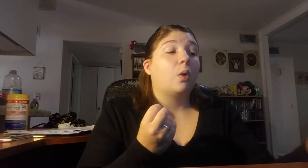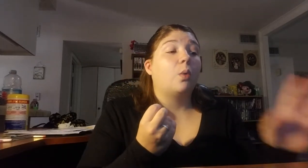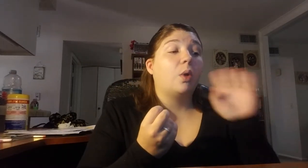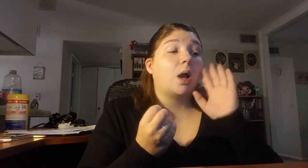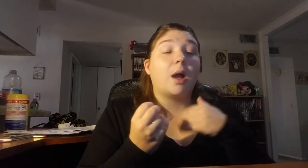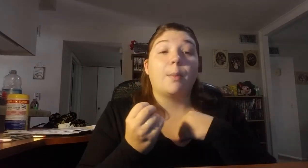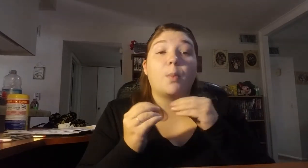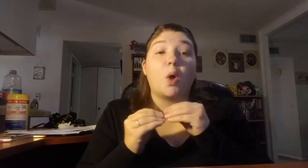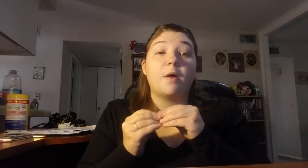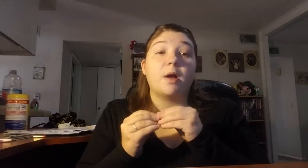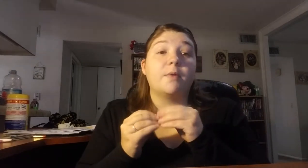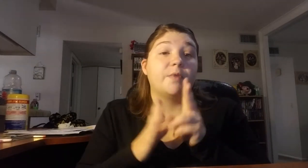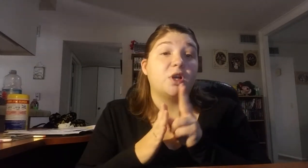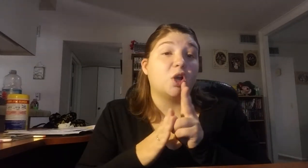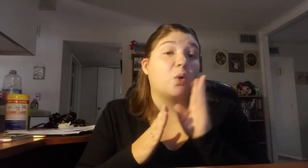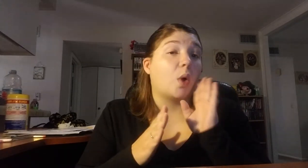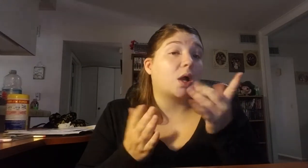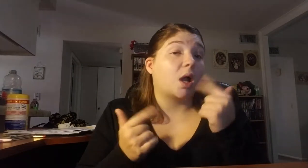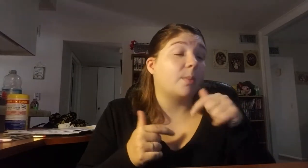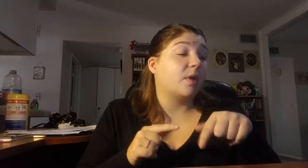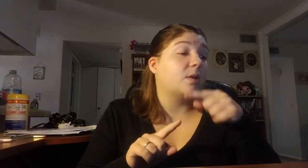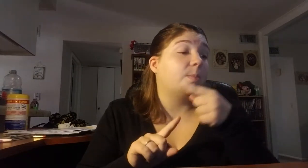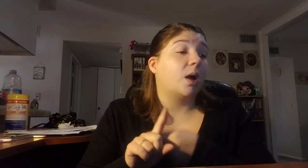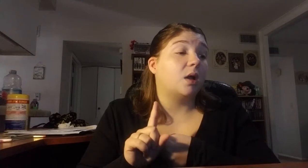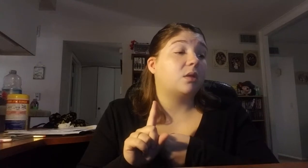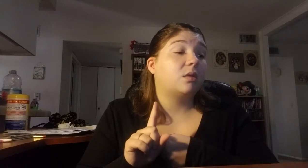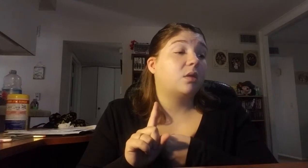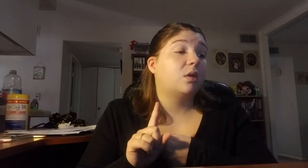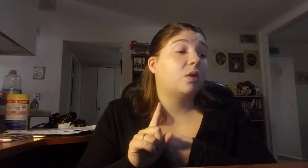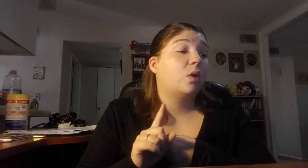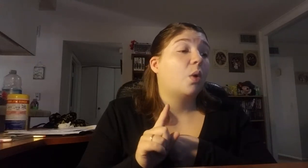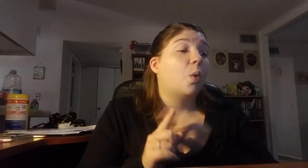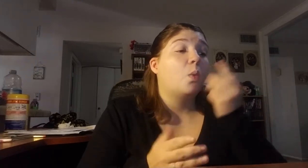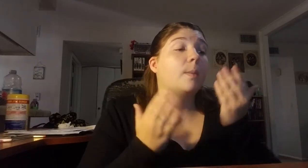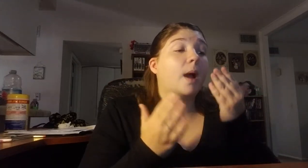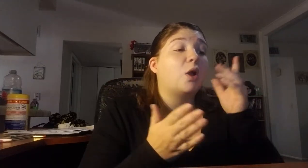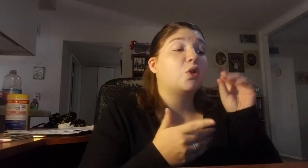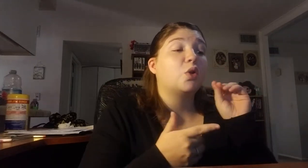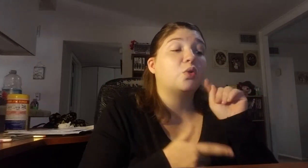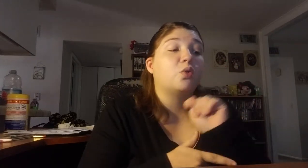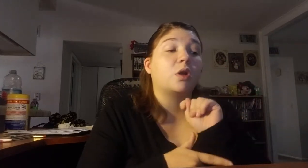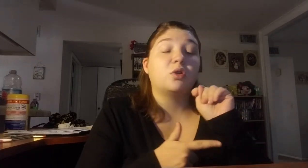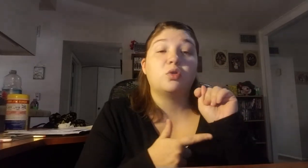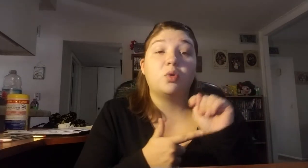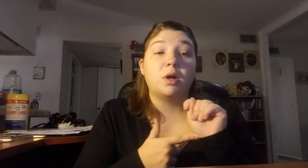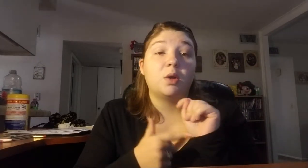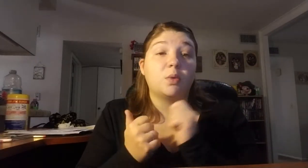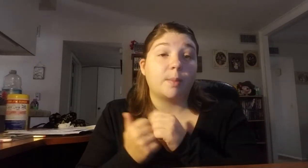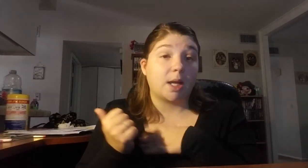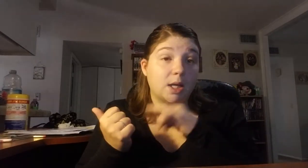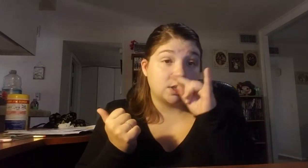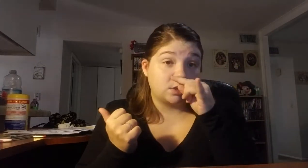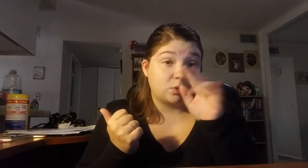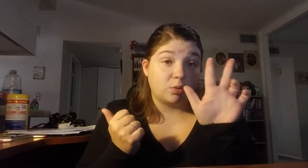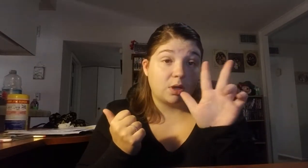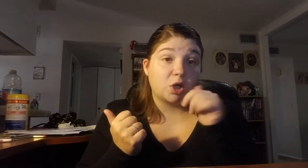we have more video welcome this month. We might do trick and treating with my kids, 3